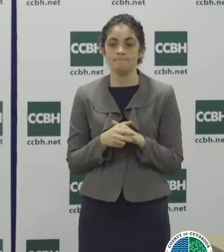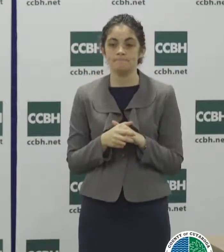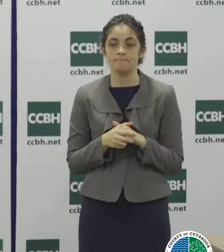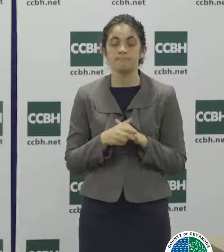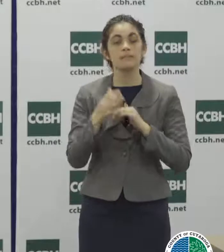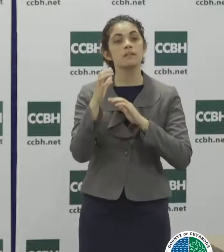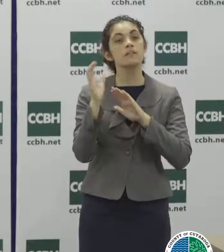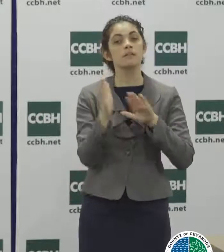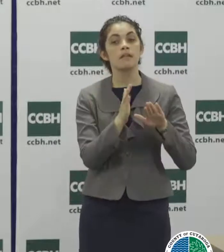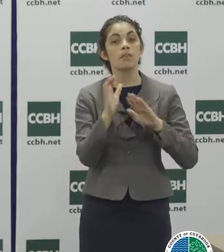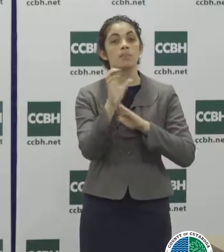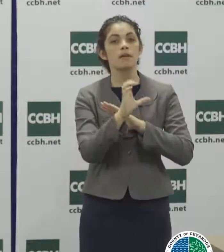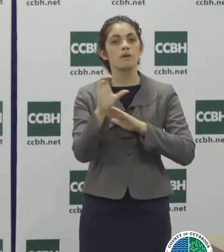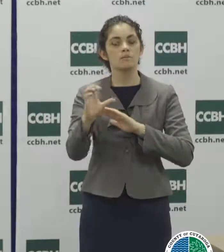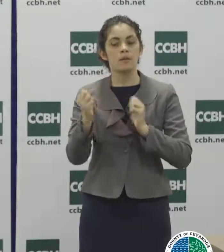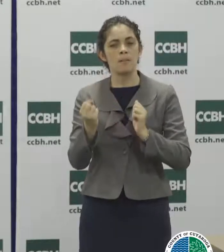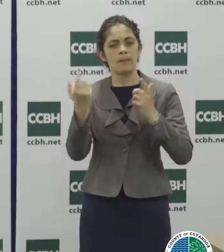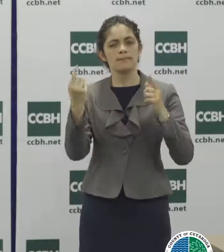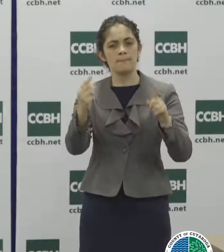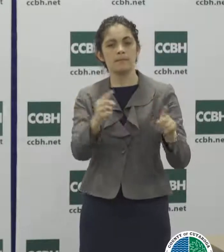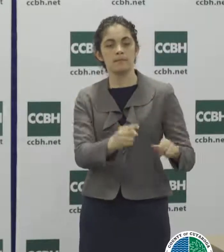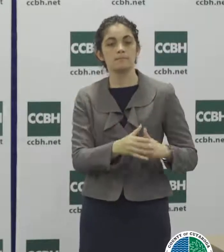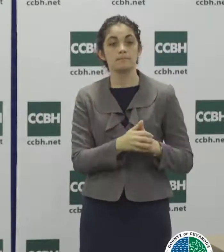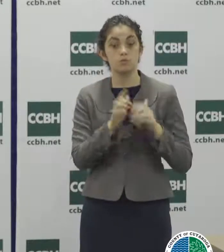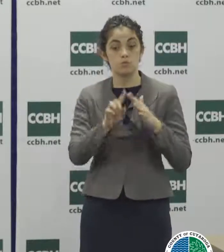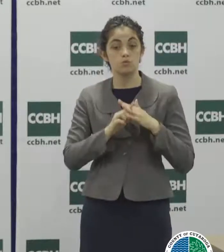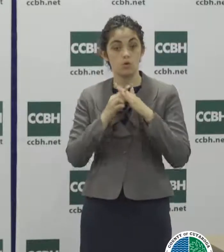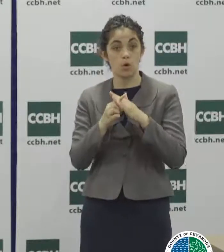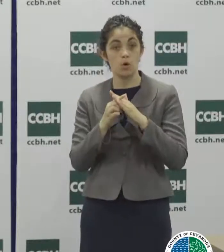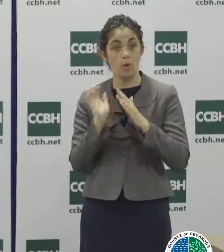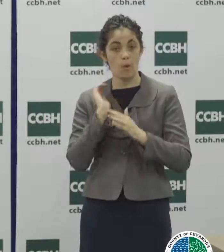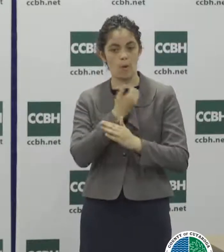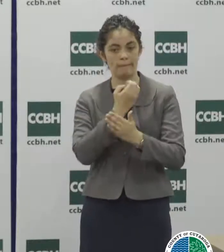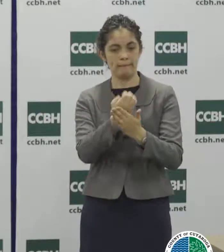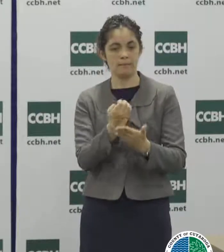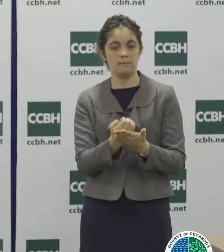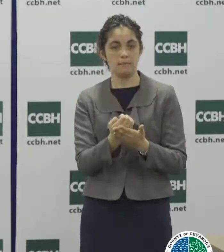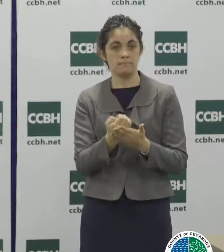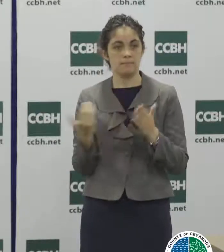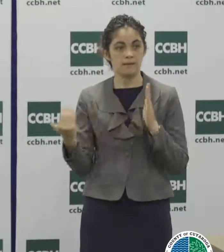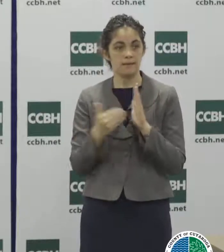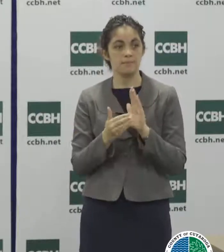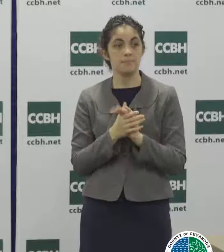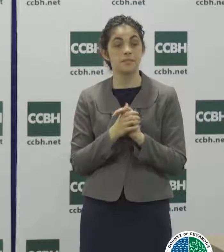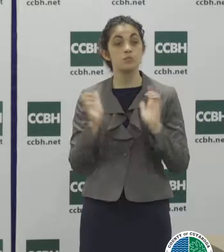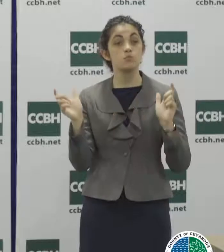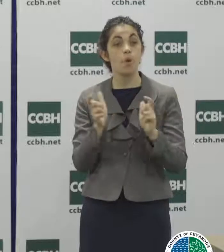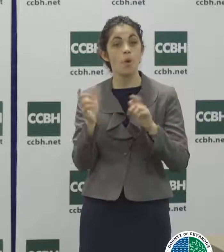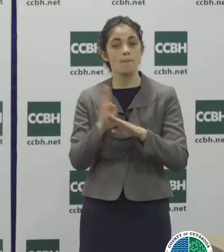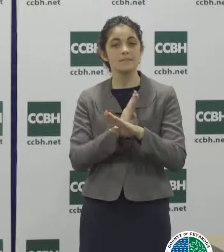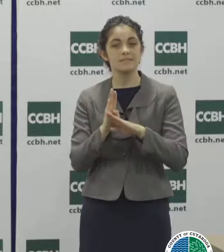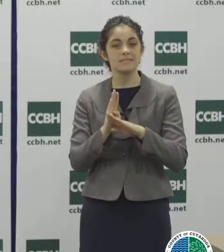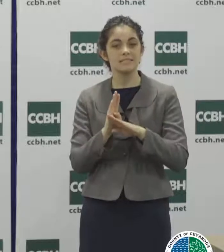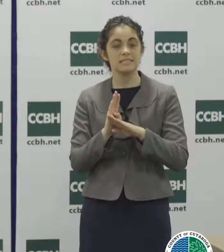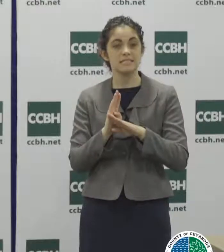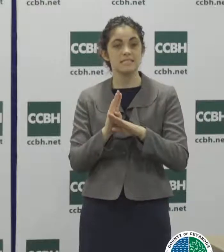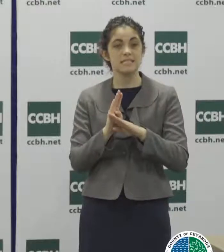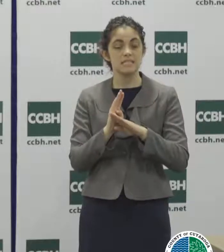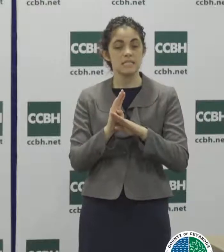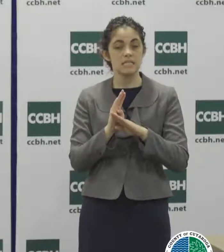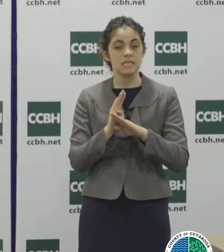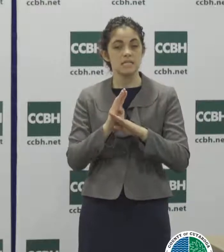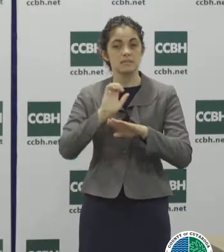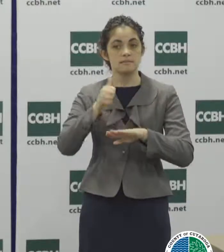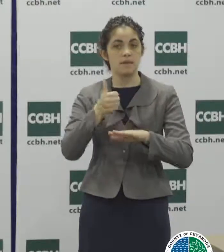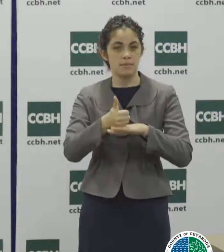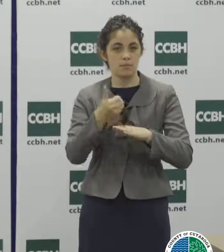The county's been doing quite a bit to kickstart our economy. Our Small Business Stabilization Fund is designed